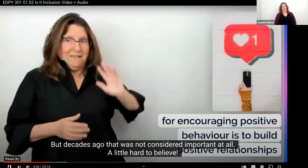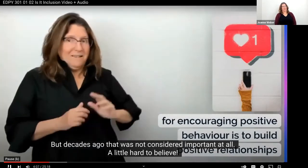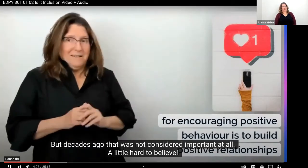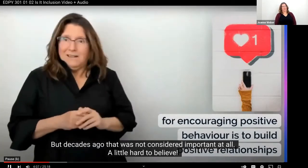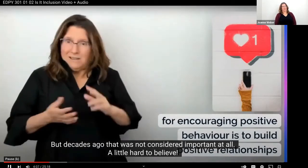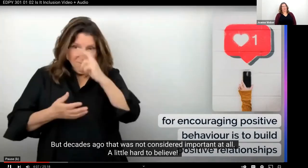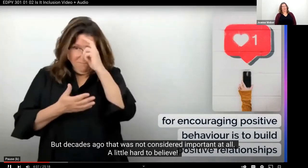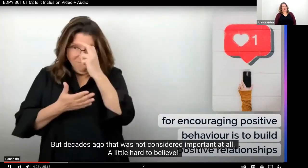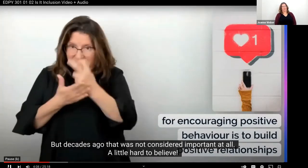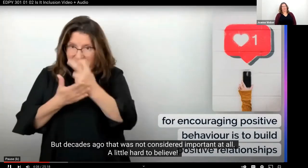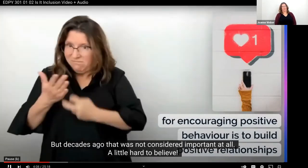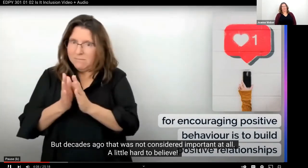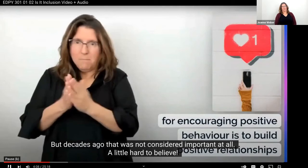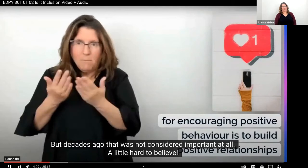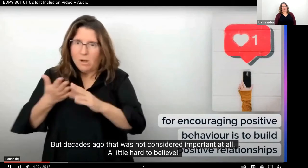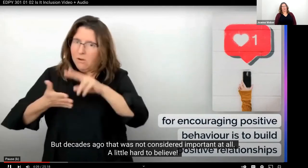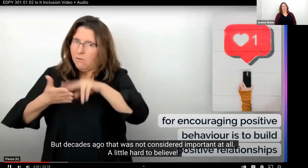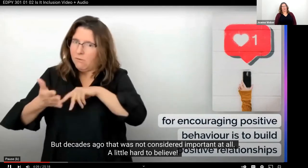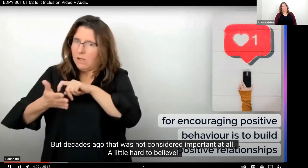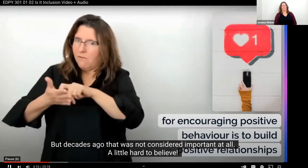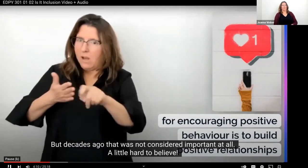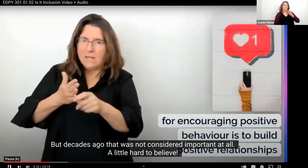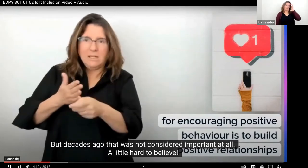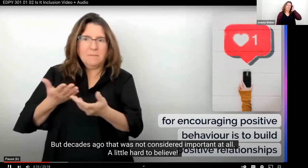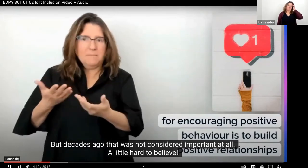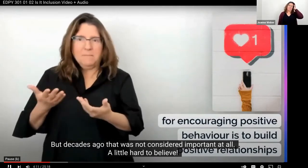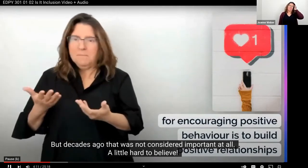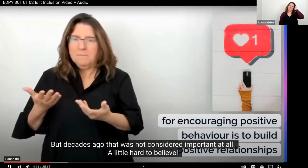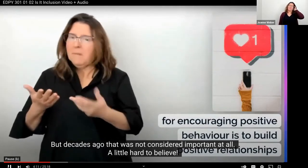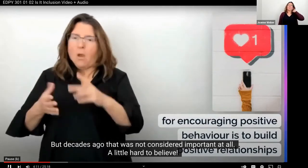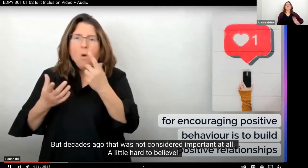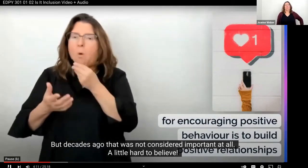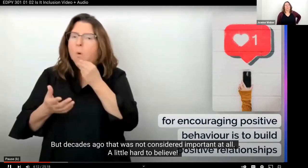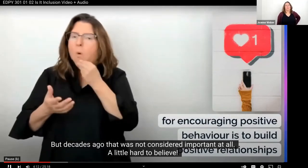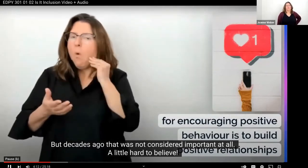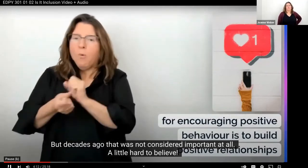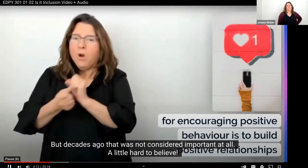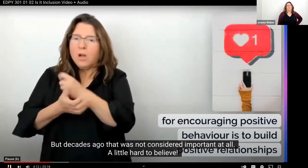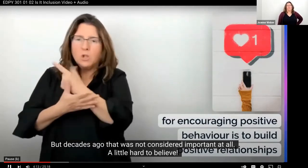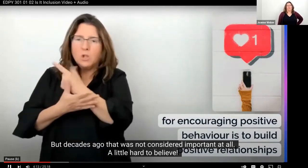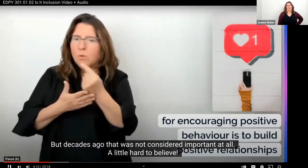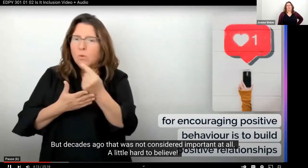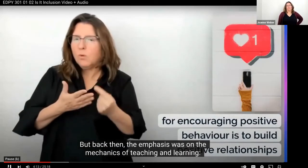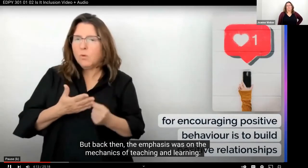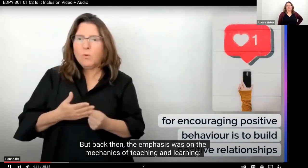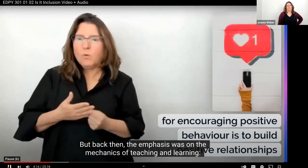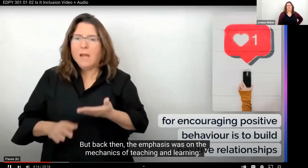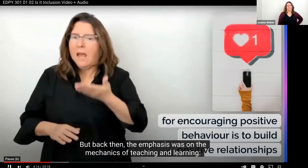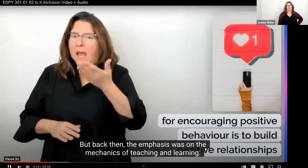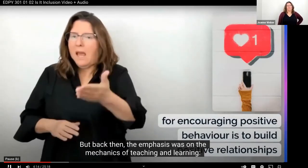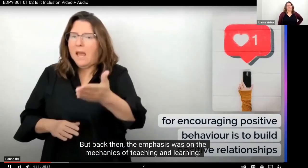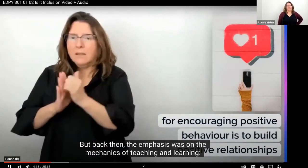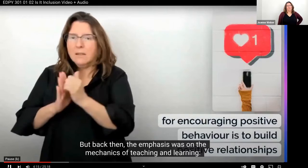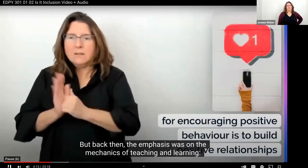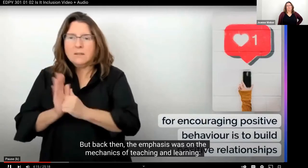But decades ago, that was not considered important at all. A little hard to believe. But back then, the emphasis was